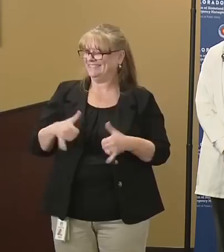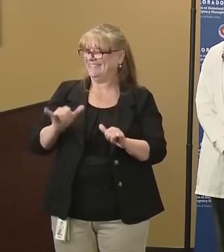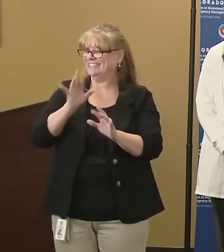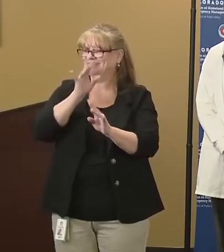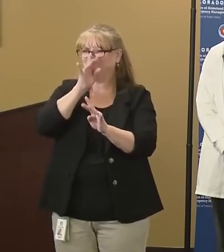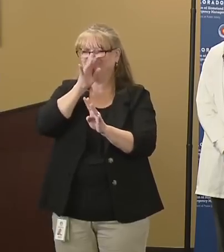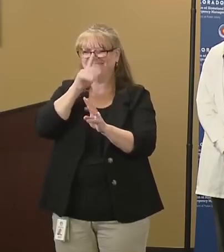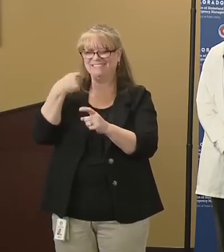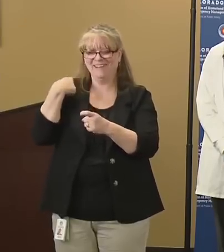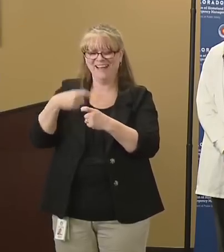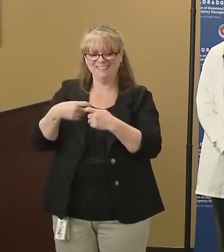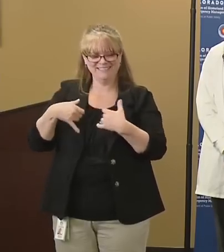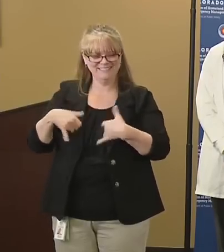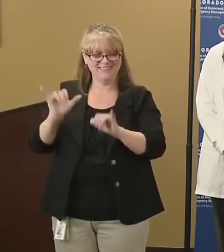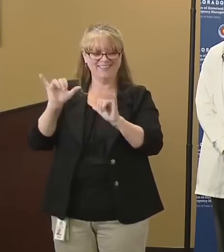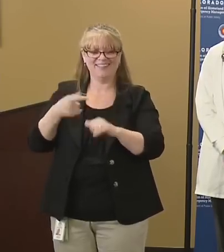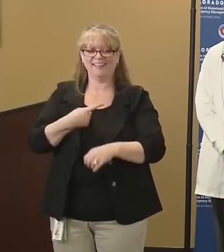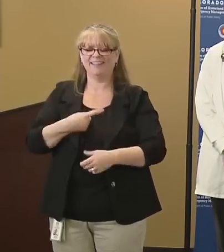posibilidad de